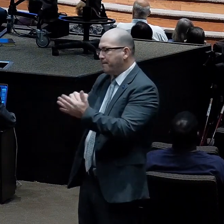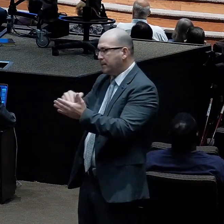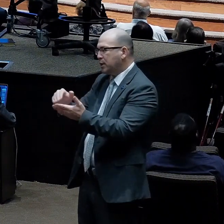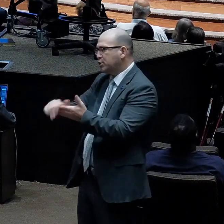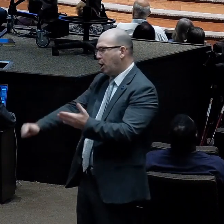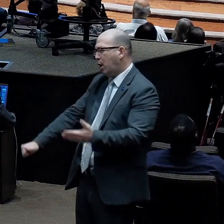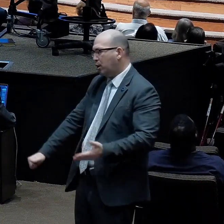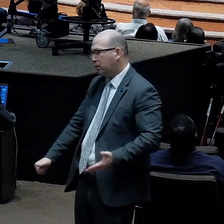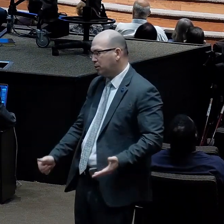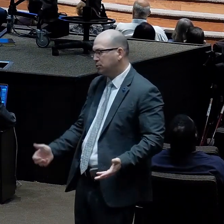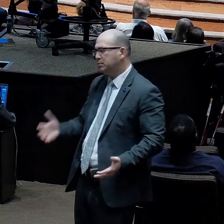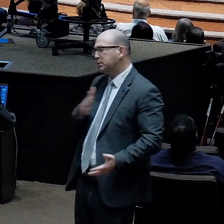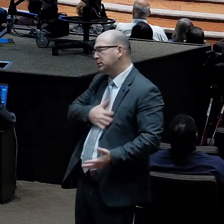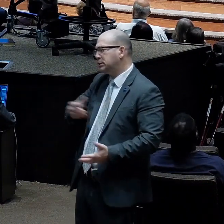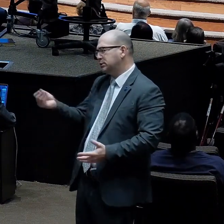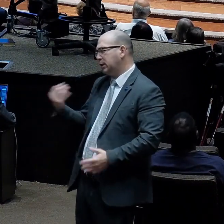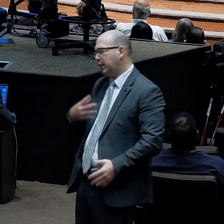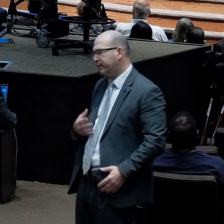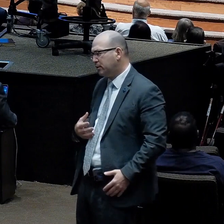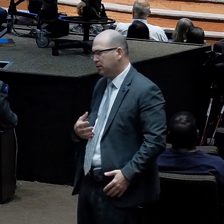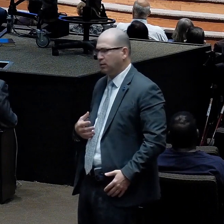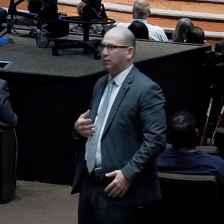It's just, you'd have to read some of them. They're amazing.